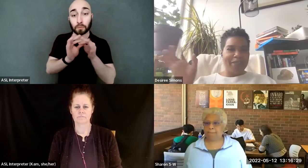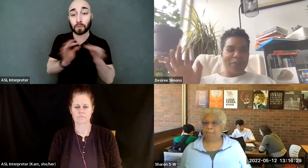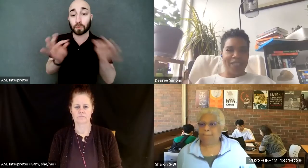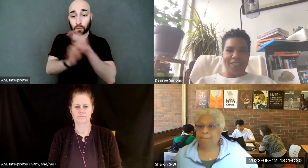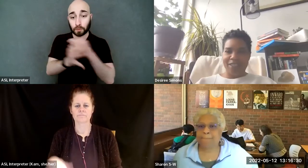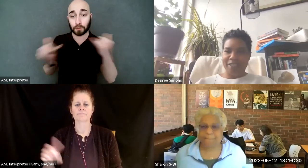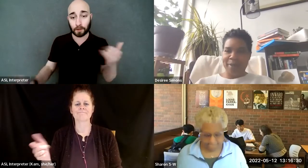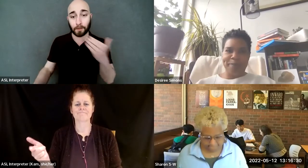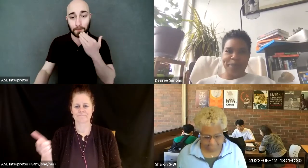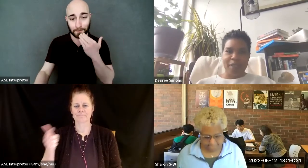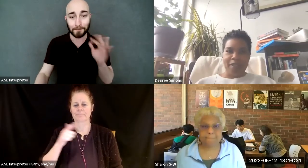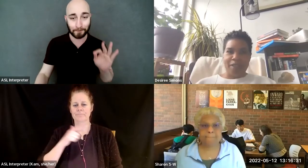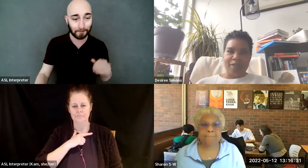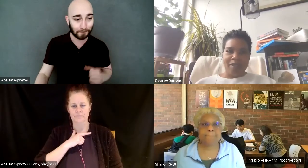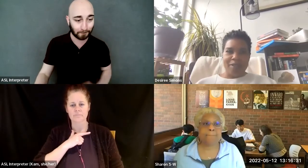Hi, everybody.